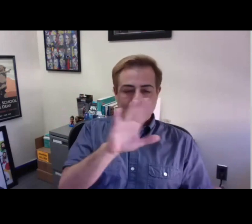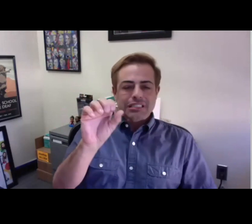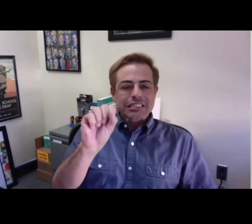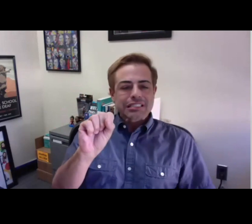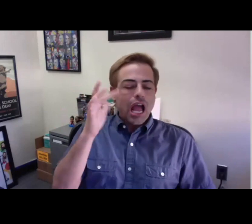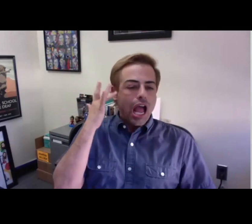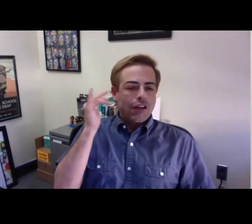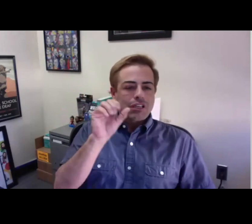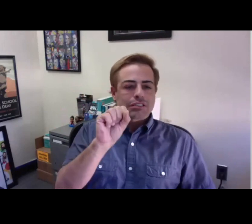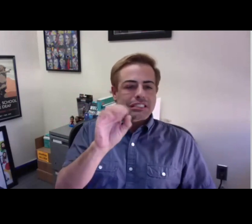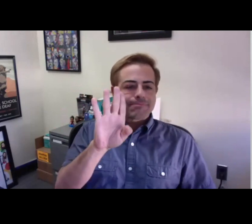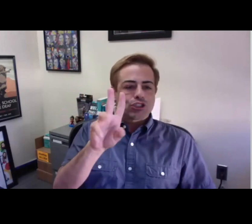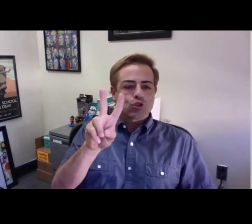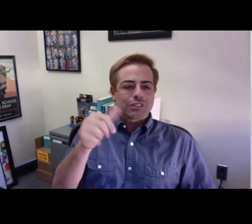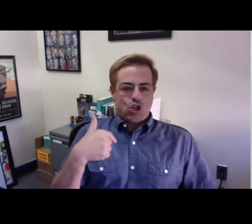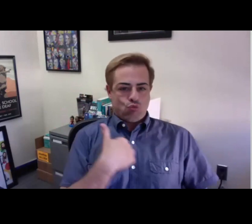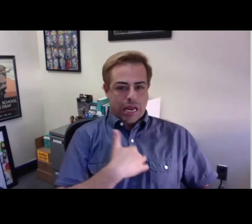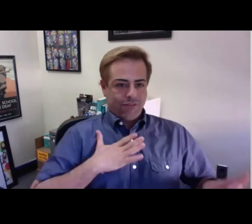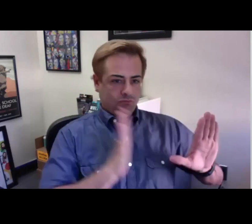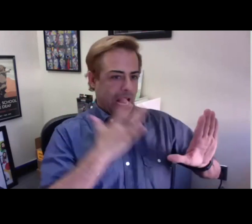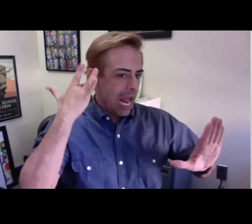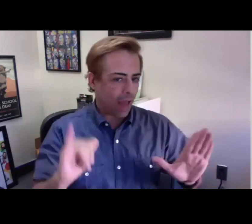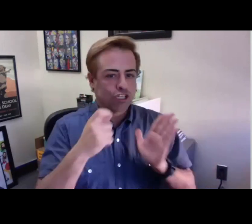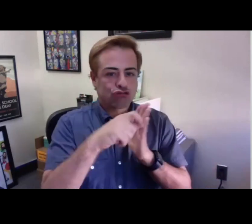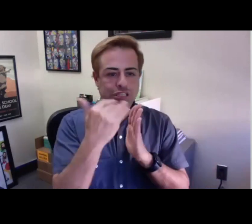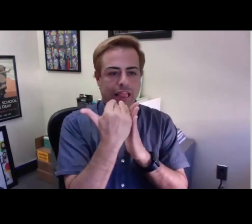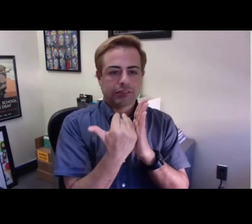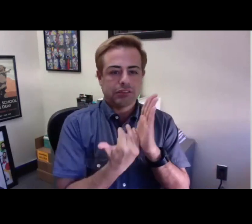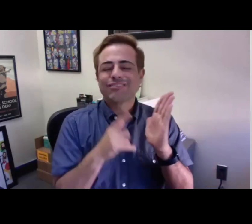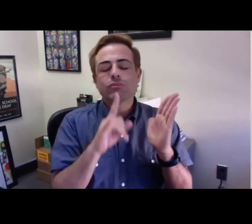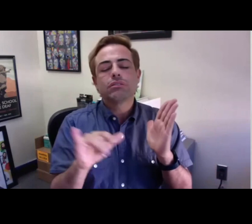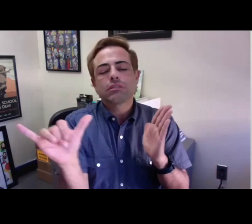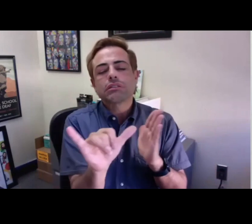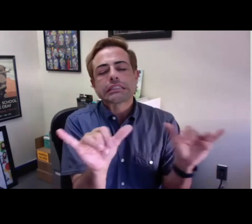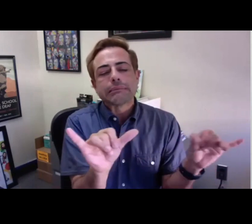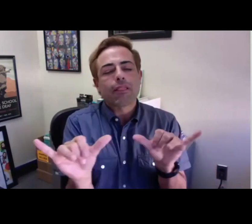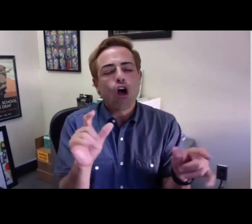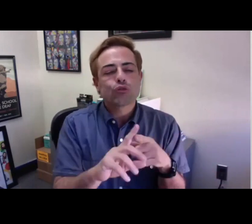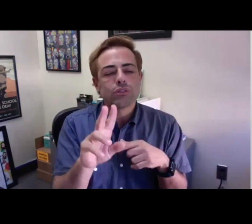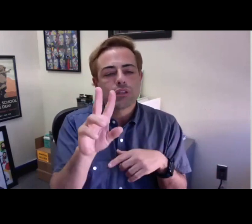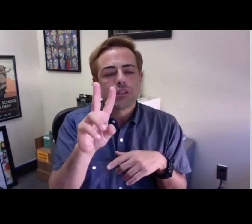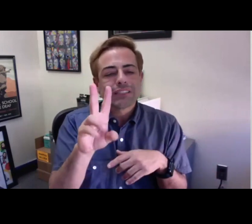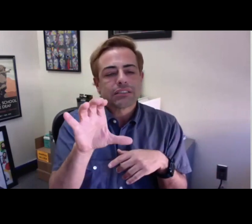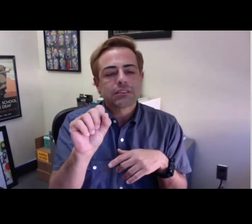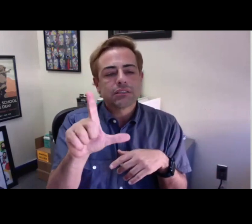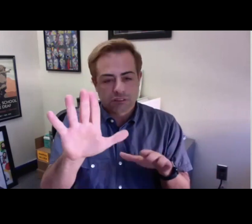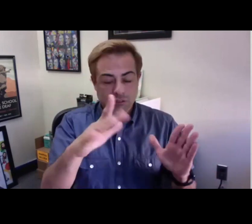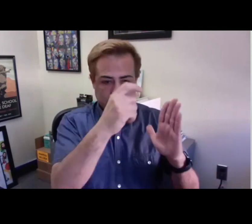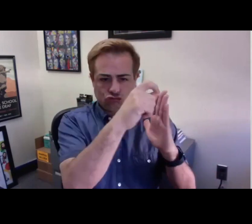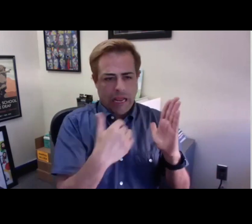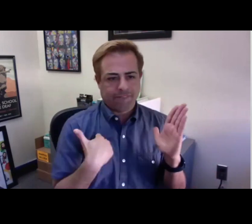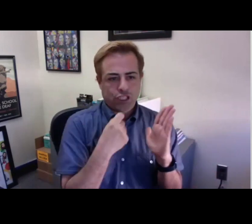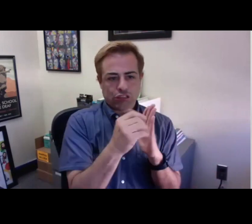checklist. Same with California Lead K and SB 210, we have California checklists. And so they're very